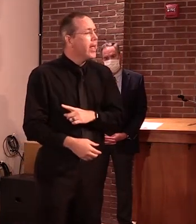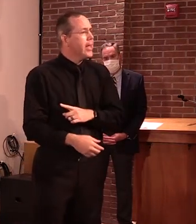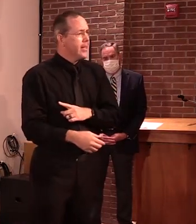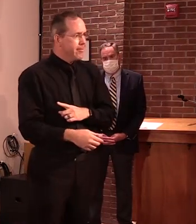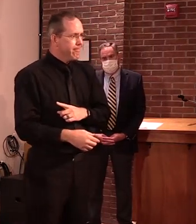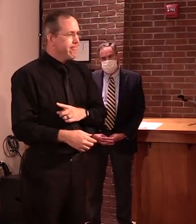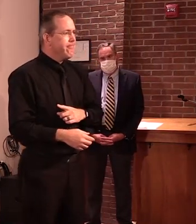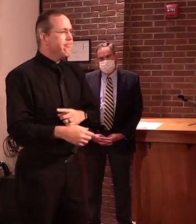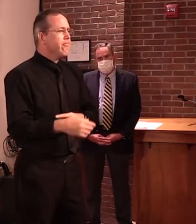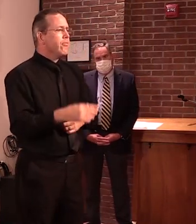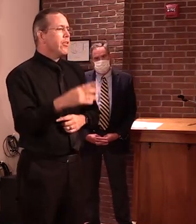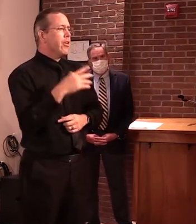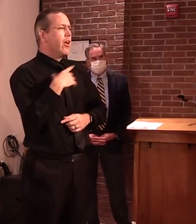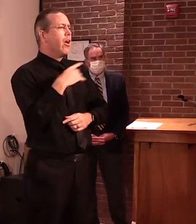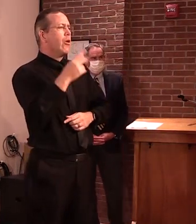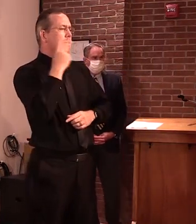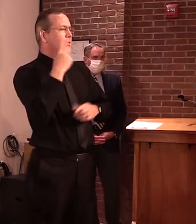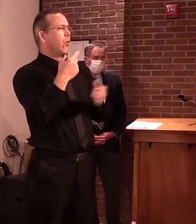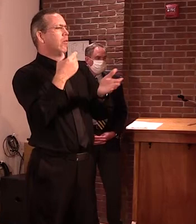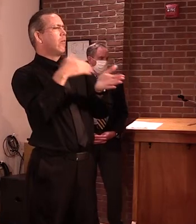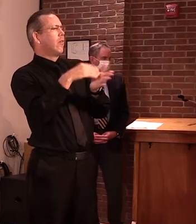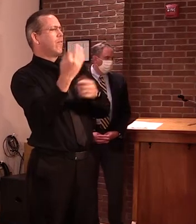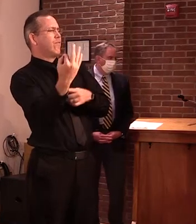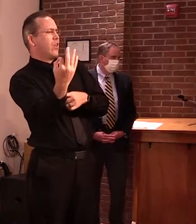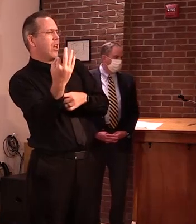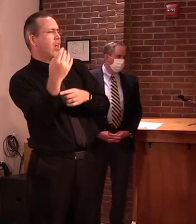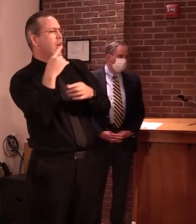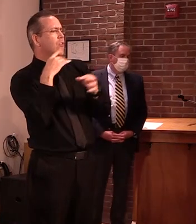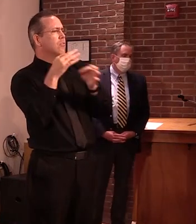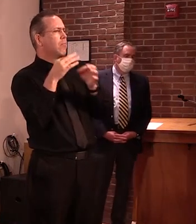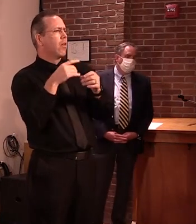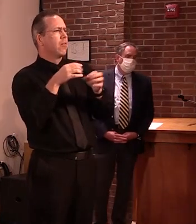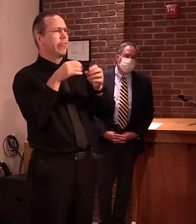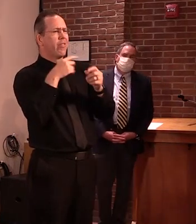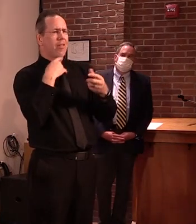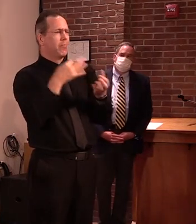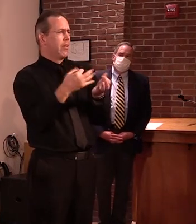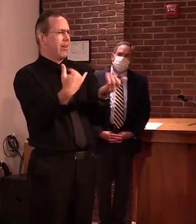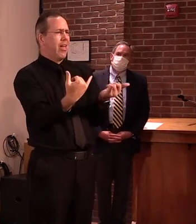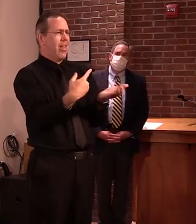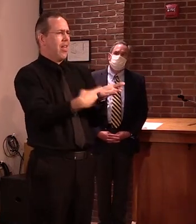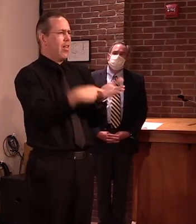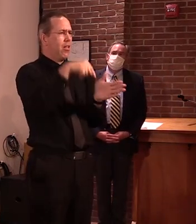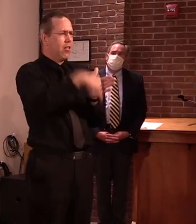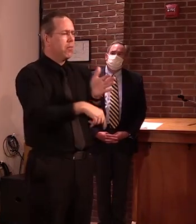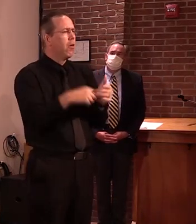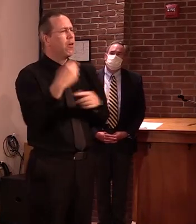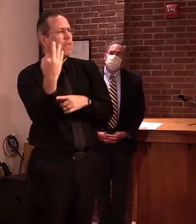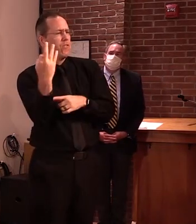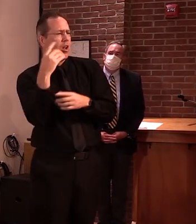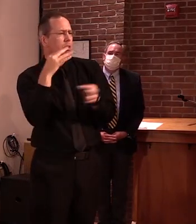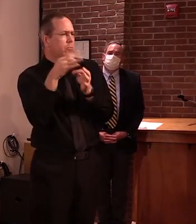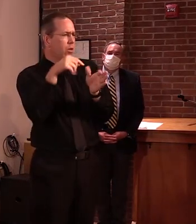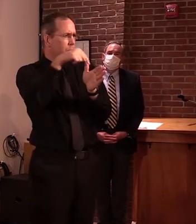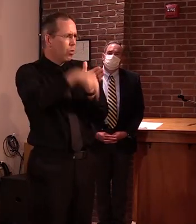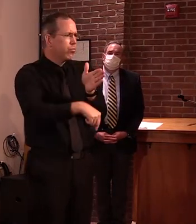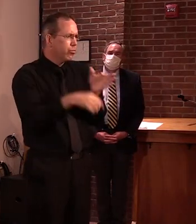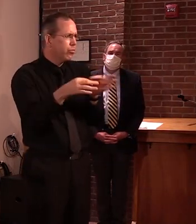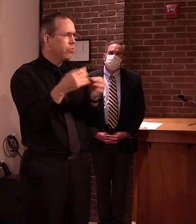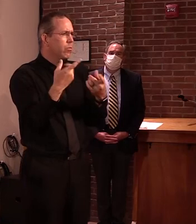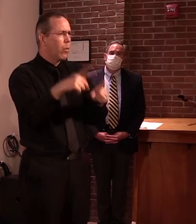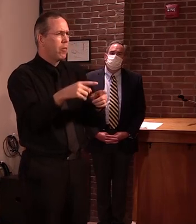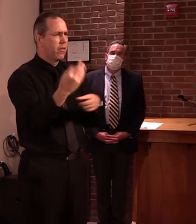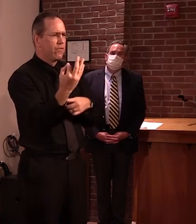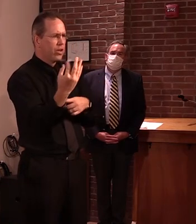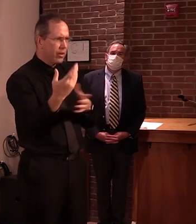investigation, before commenting on what would happen next and our responsibility. Obviously, many, many mistakes were